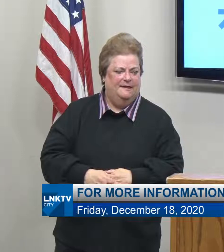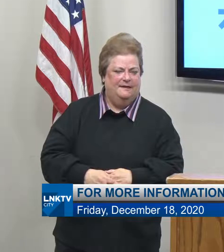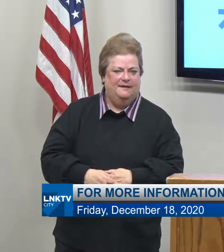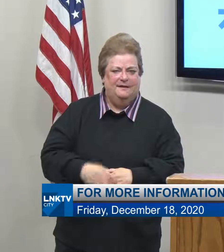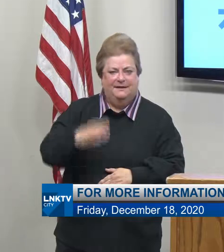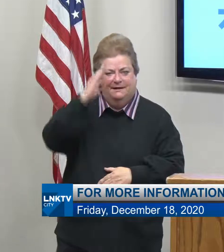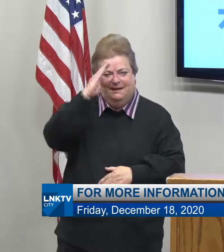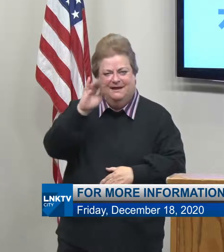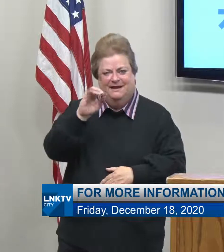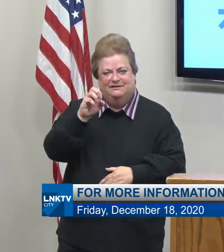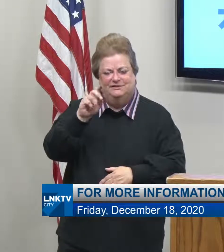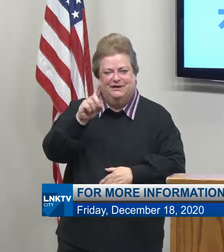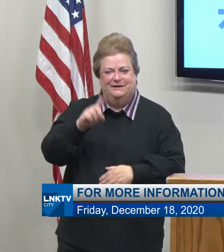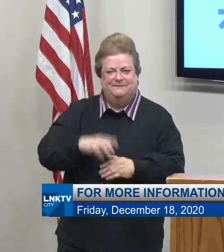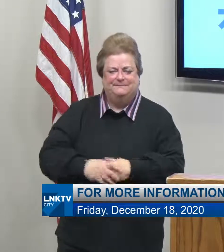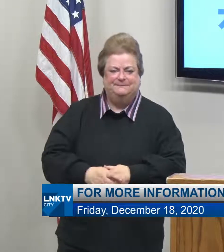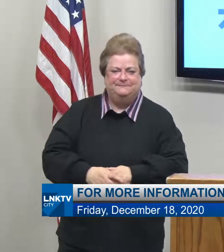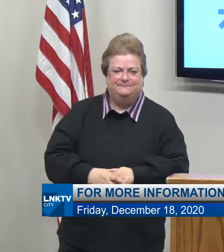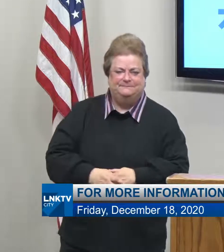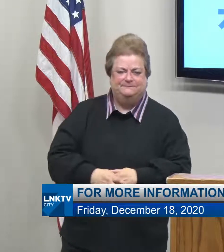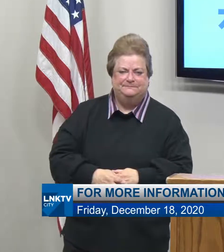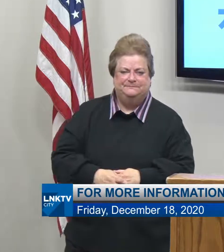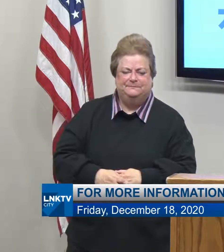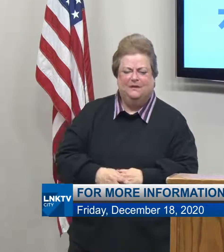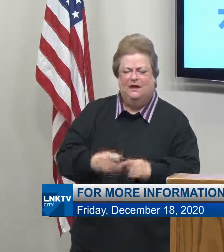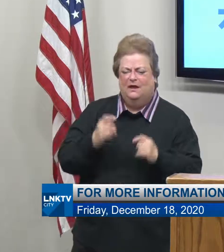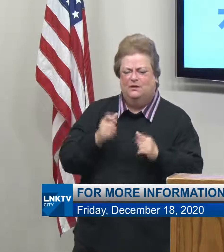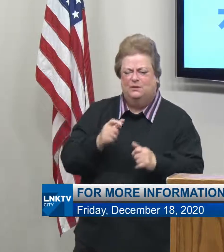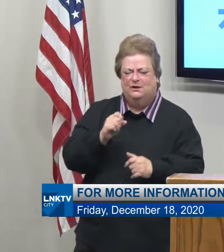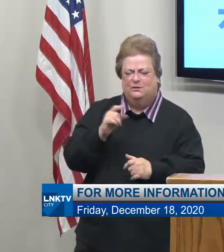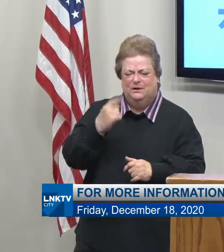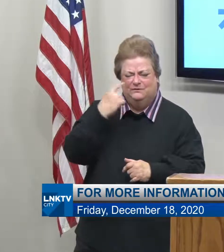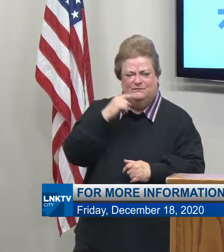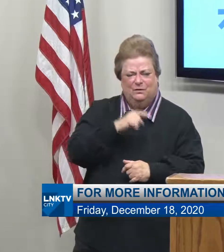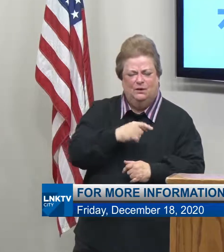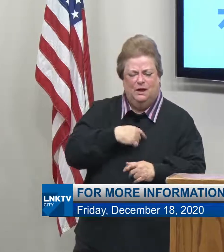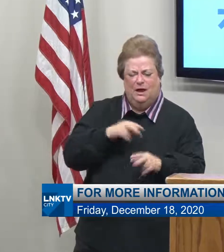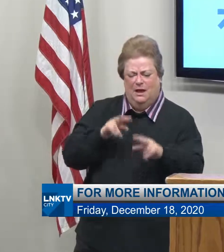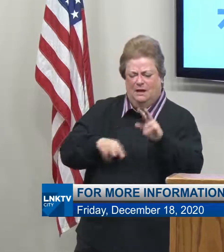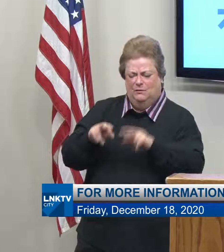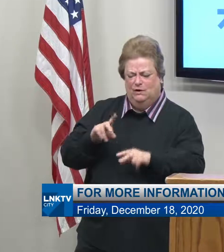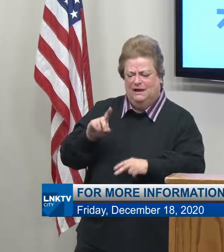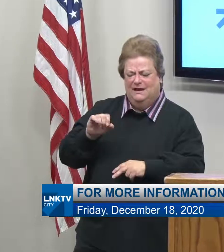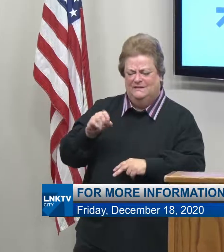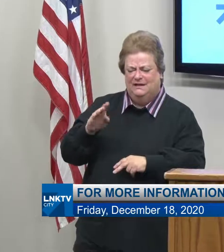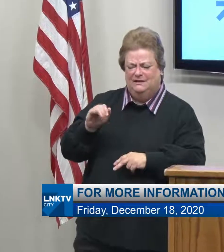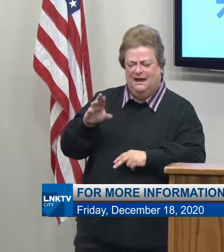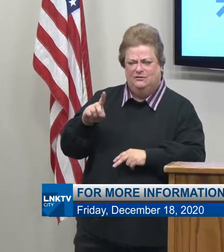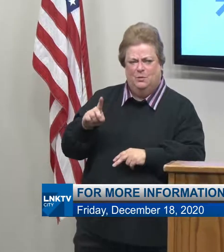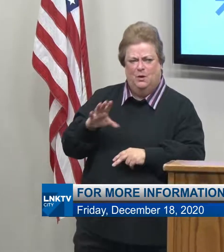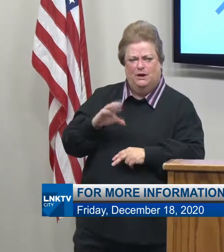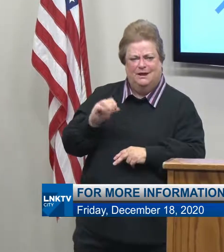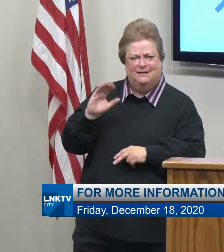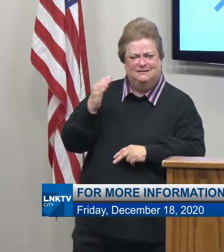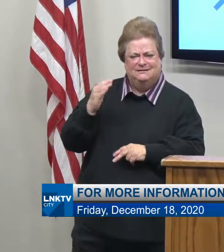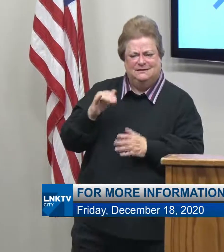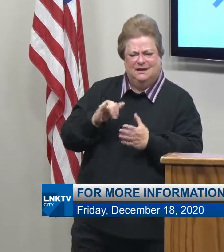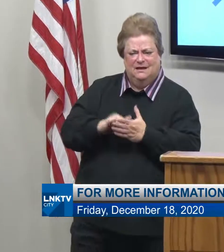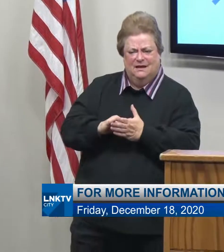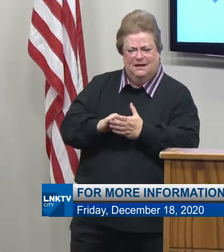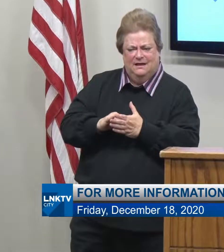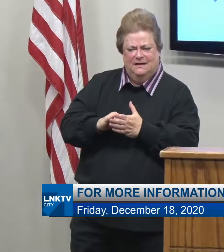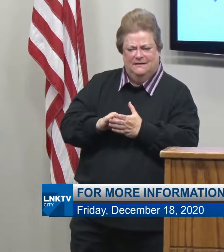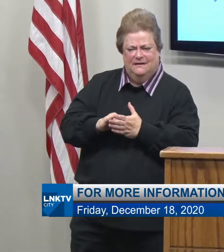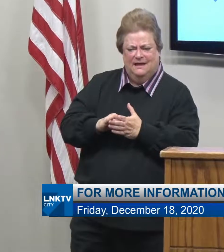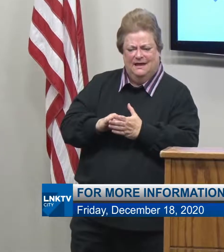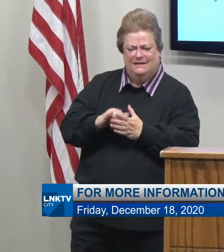Hi, Jared. Hi, Pat. Just a quick question for you here. I'm just looking at the dashboard, and it seems that cases and testing